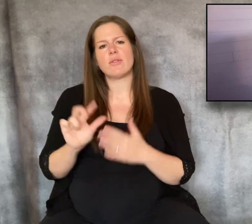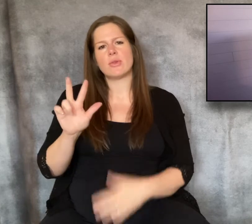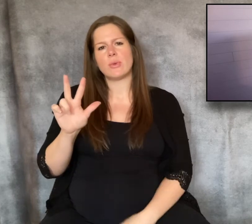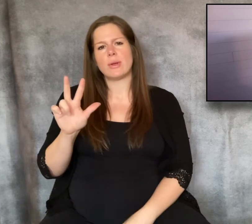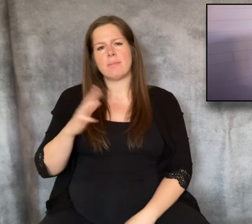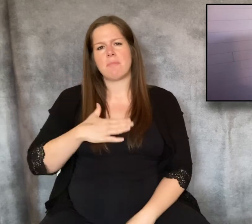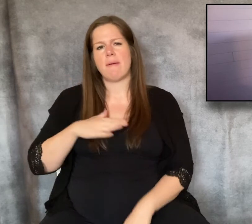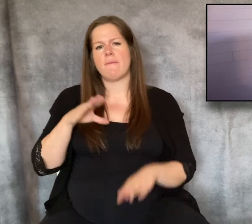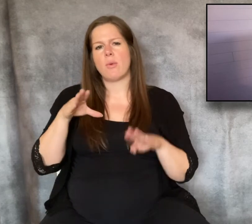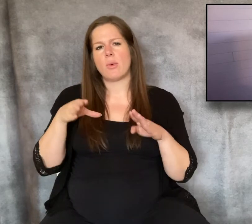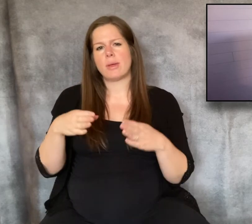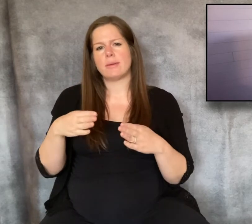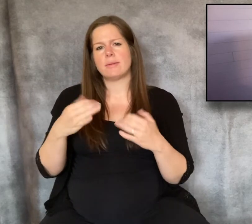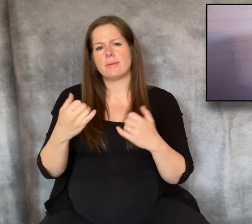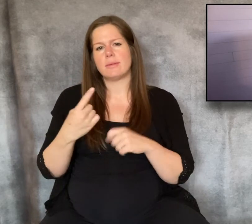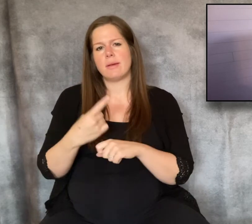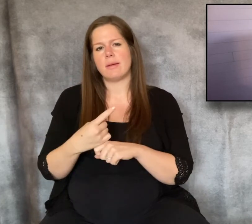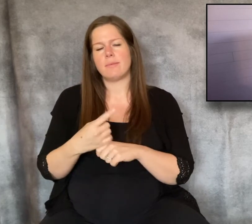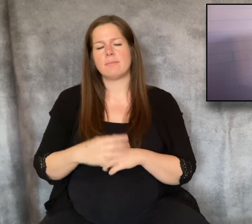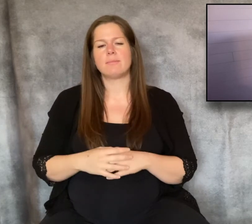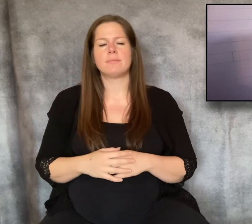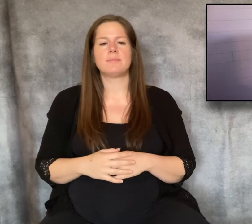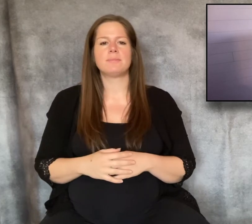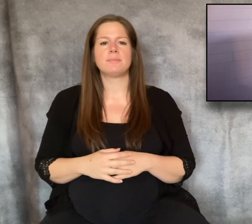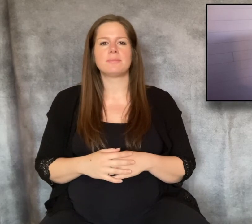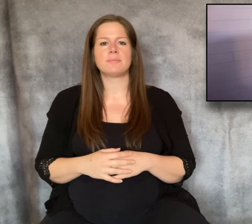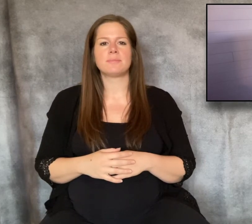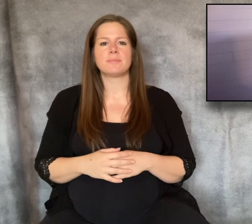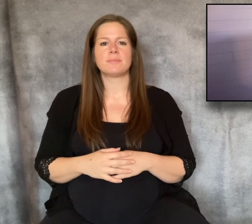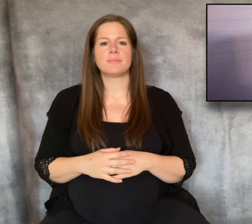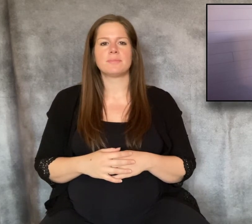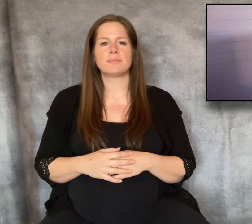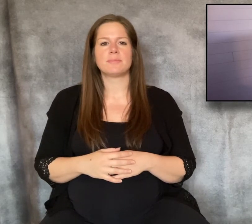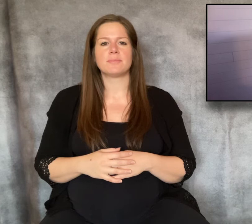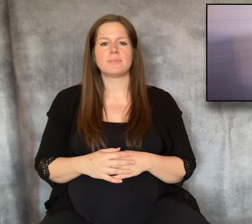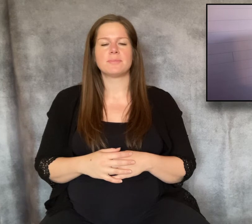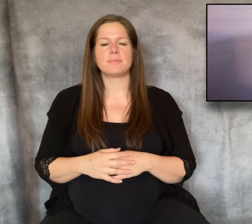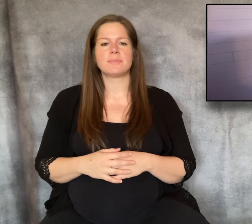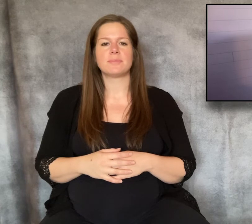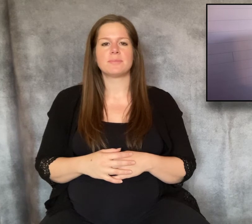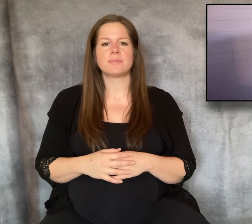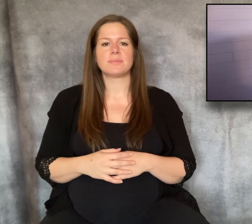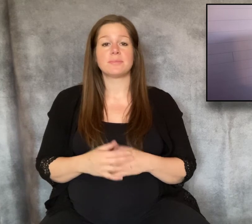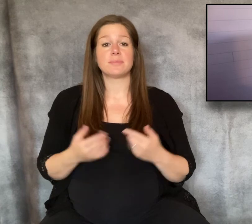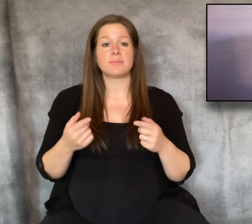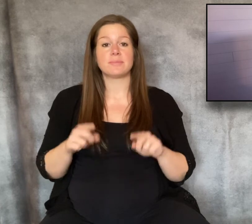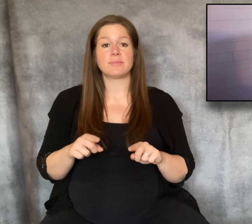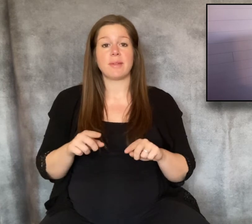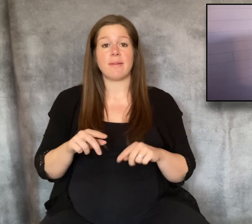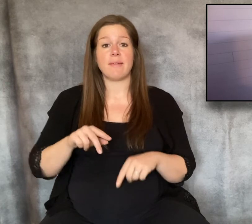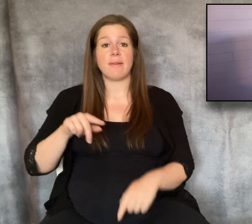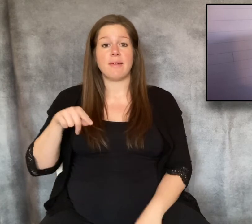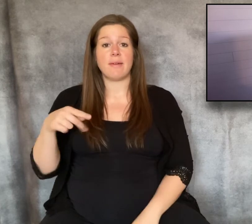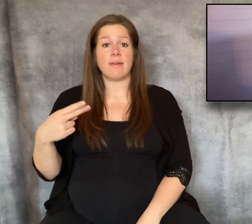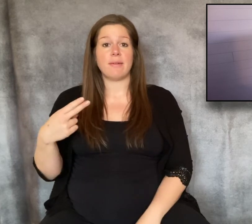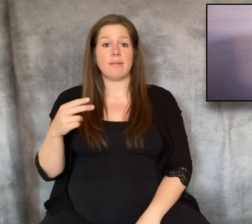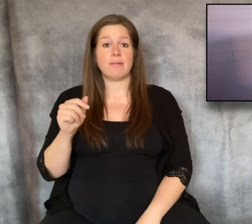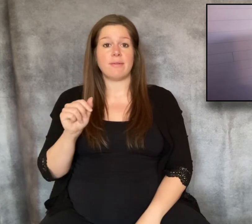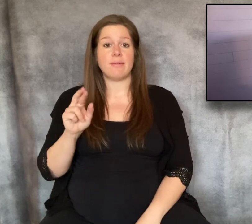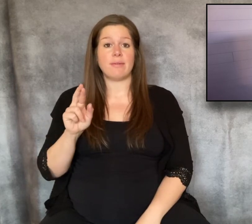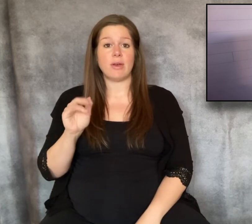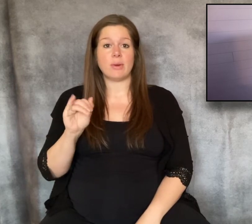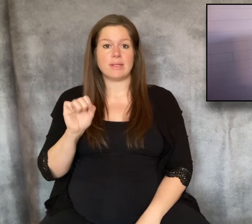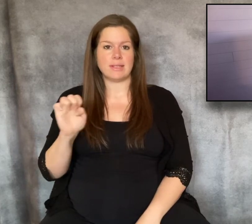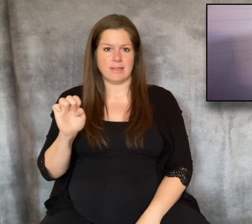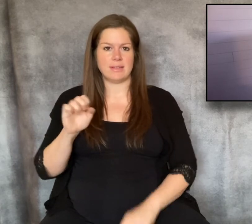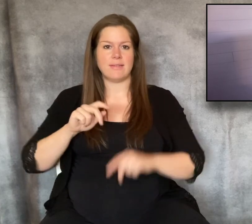of the passage, but I want to start in verse 3 because once again we have the Pharisees trying to entrap